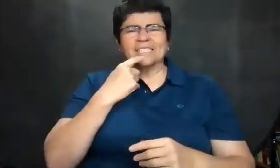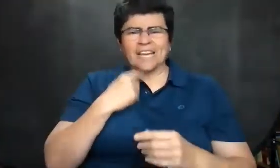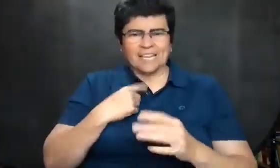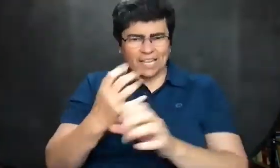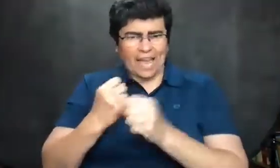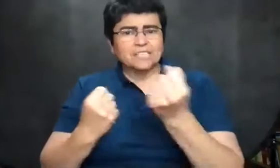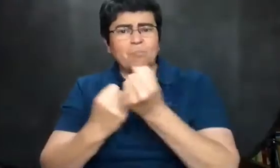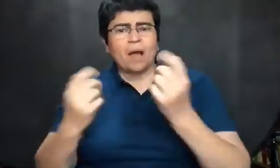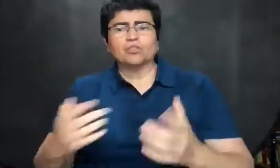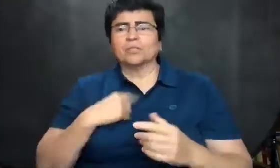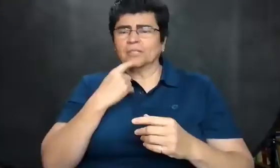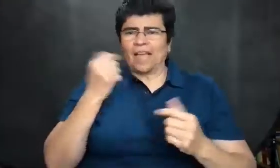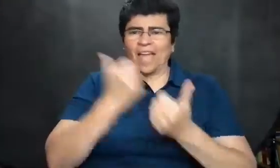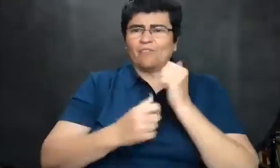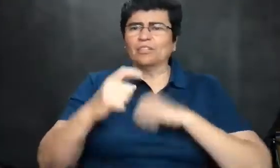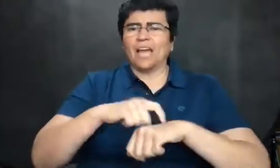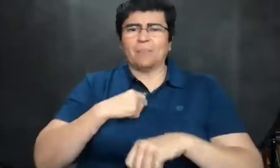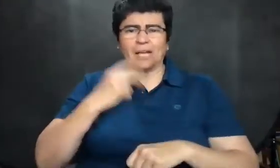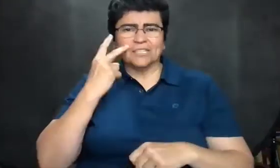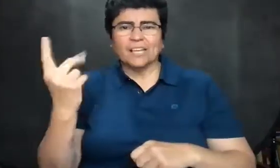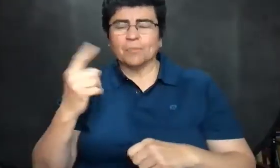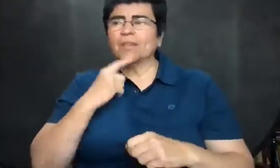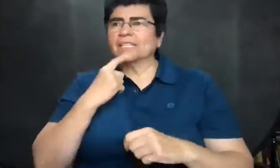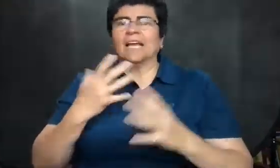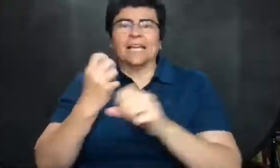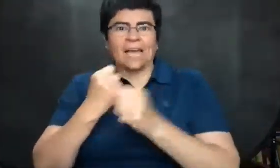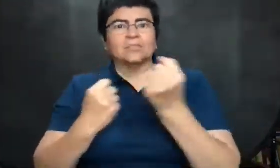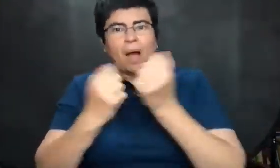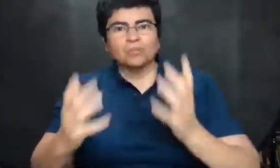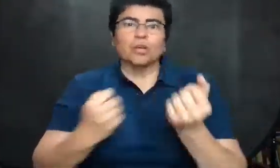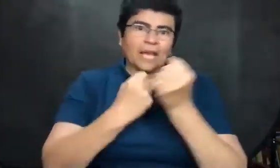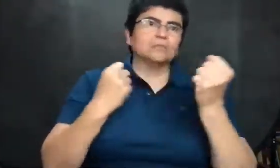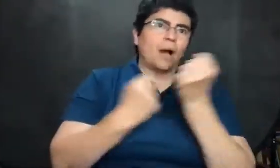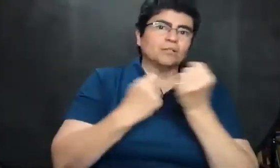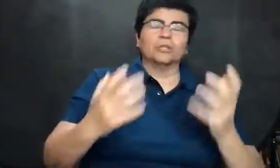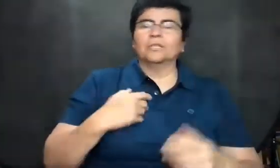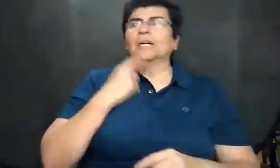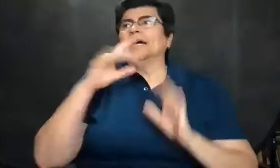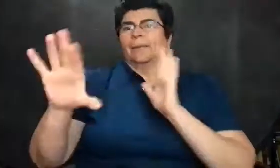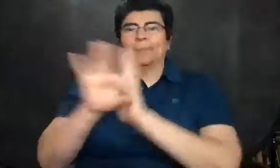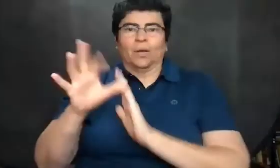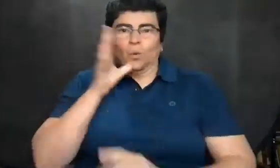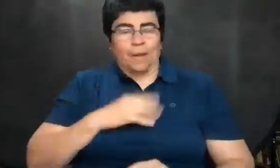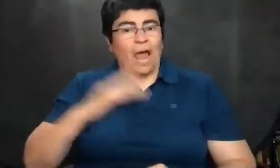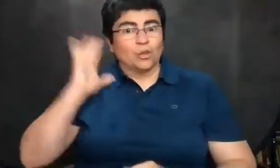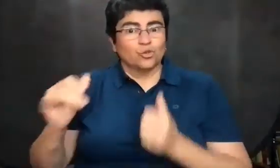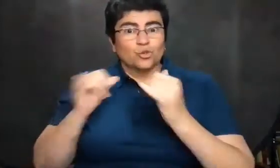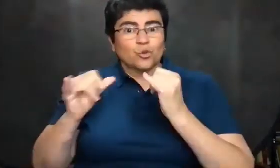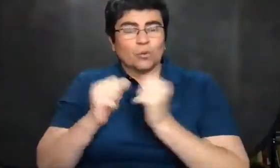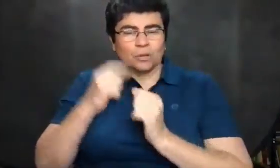sponsor, get a sponsor, get a sponsor. And I finally got a sponsor, and I picked this woman that I drank with because I thought she'd already seen all my crap